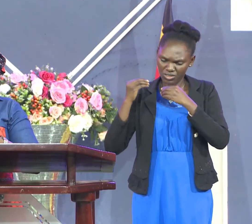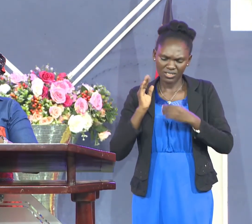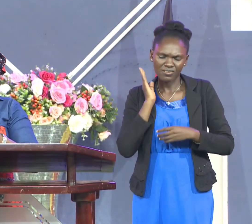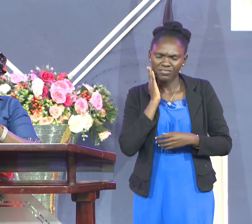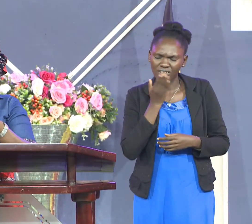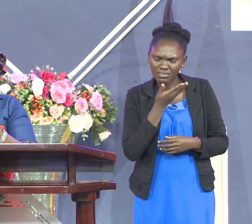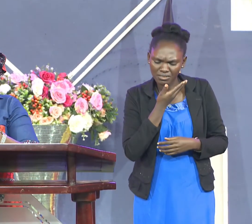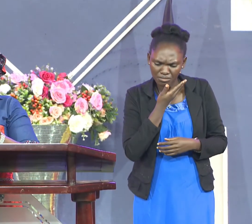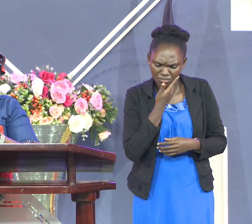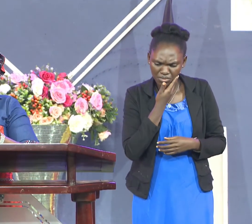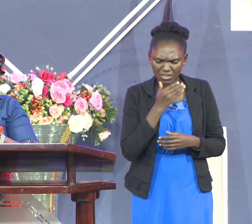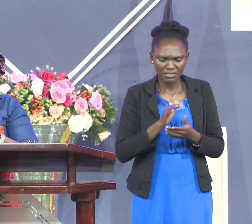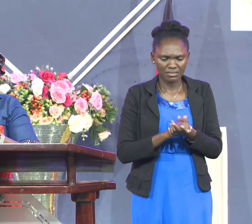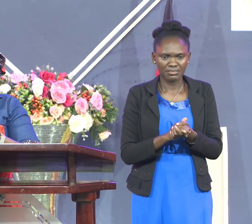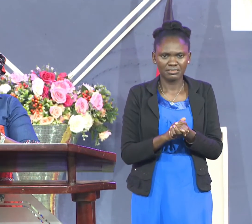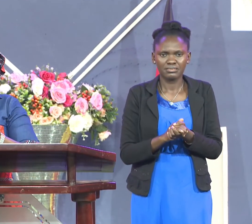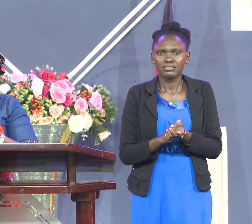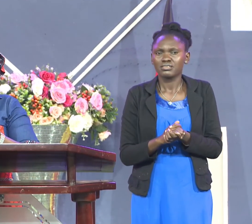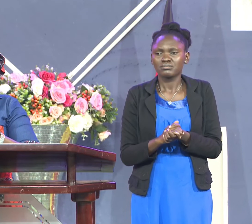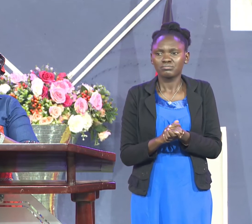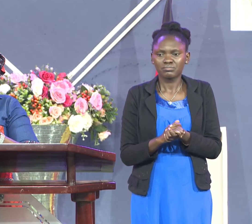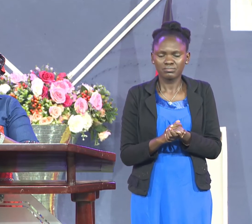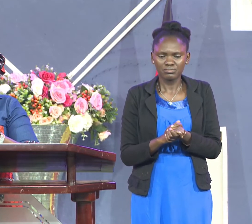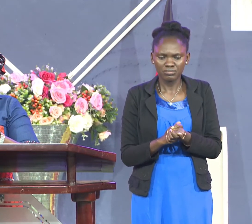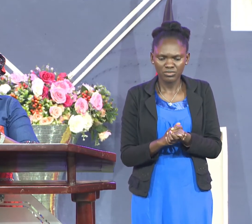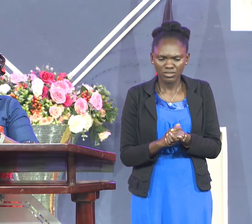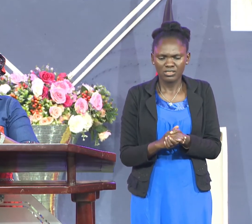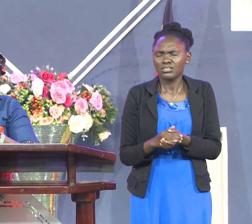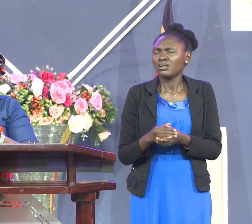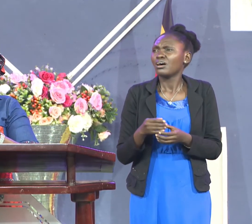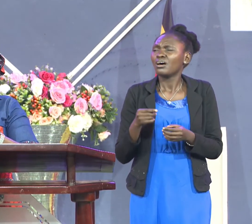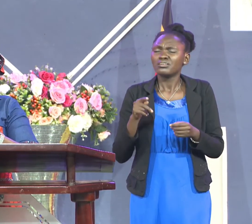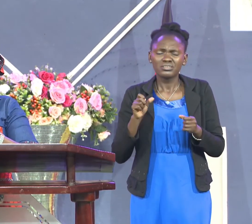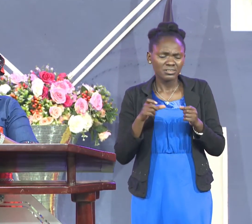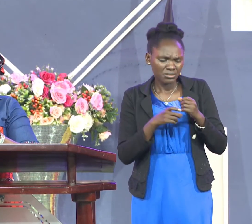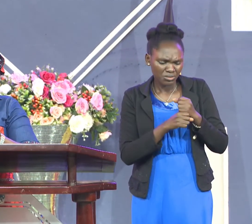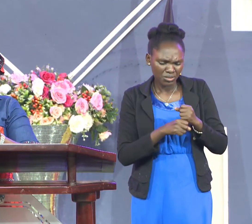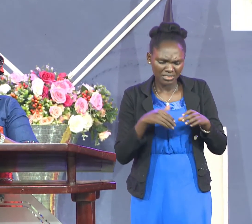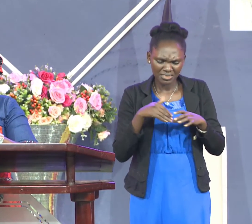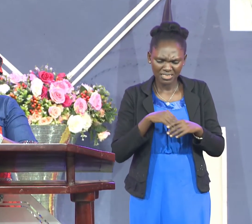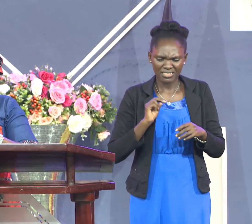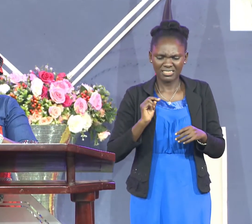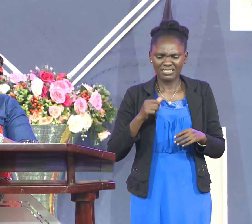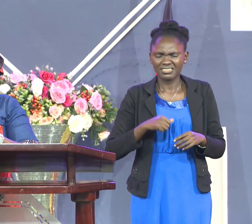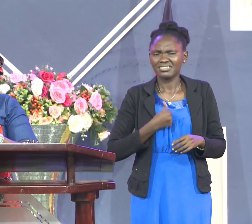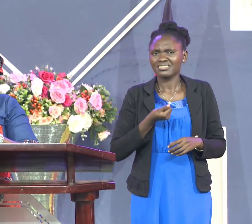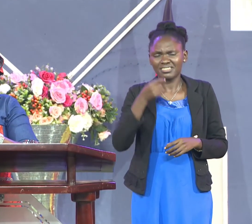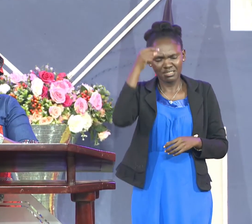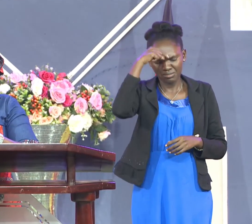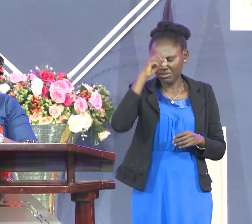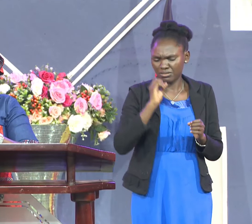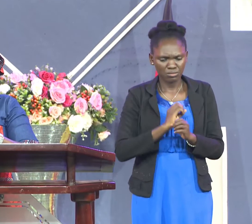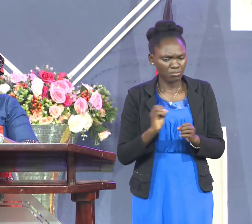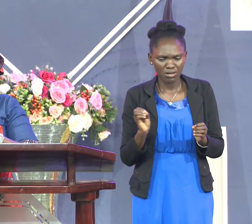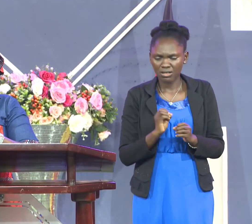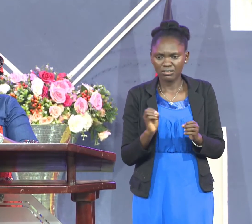wansi that you may grant us the grace such that we can tuleme okwesigama amagezi gaffe n'okutegeera kwaffe that we shall not lean on our own wisdom